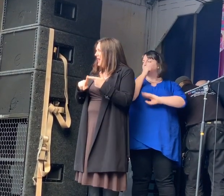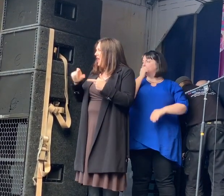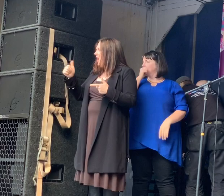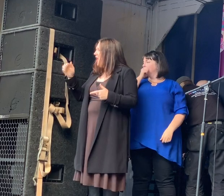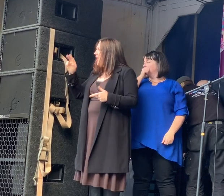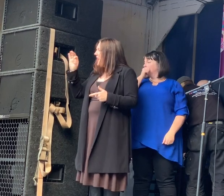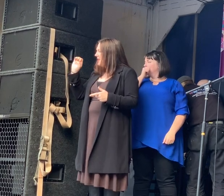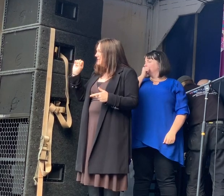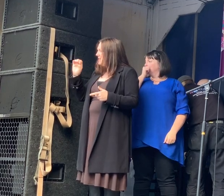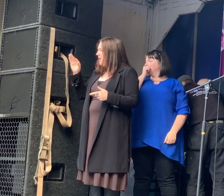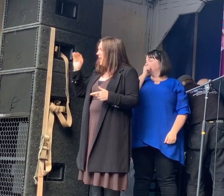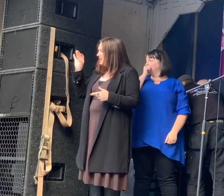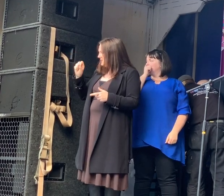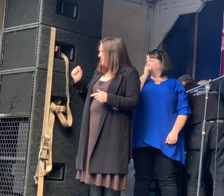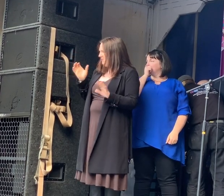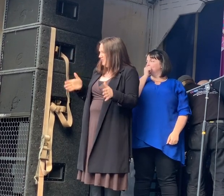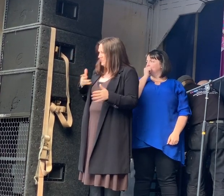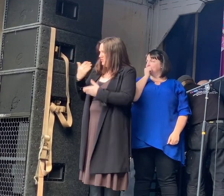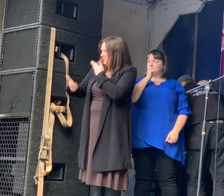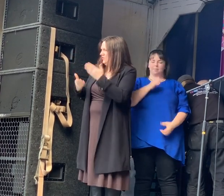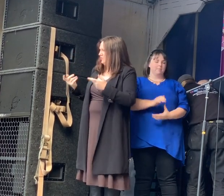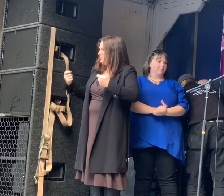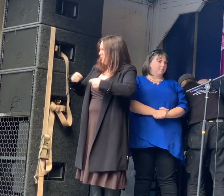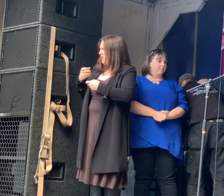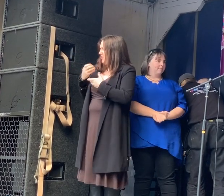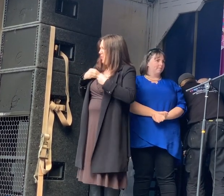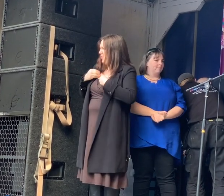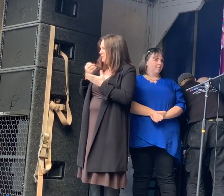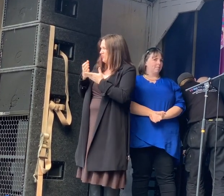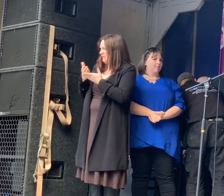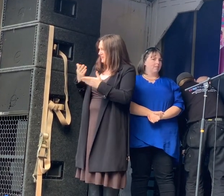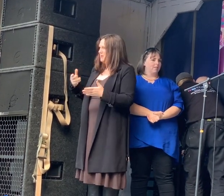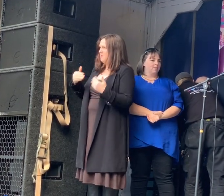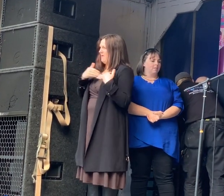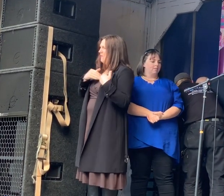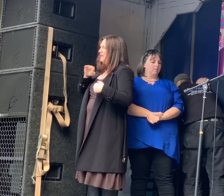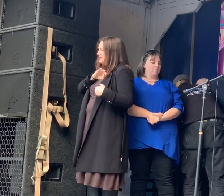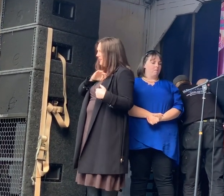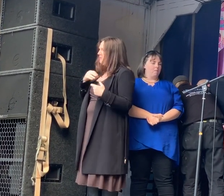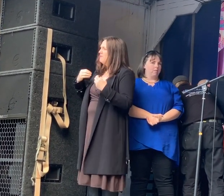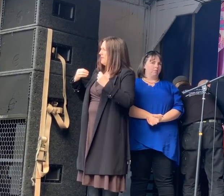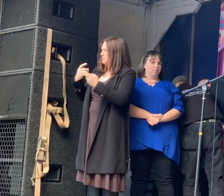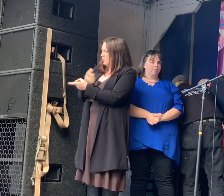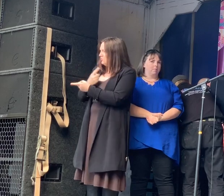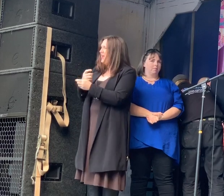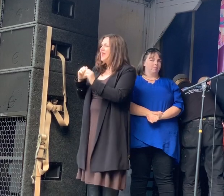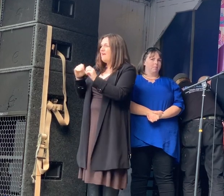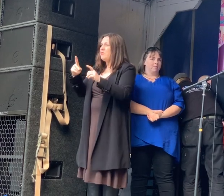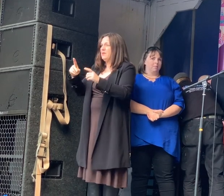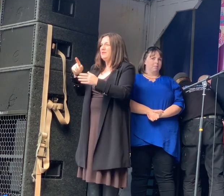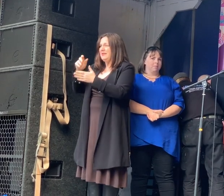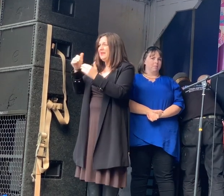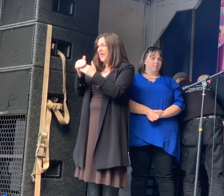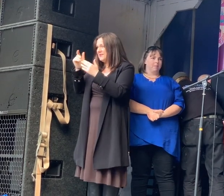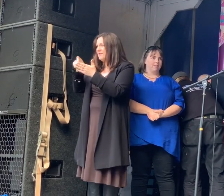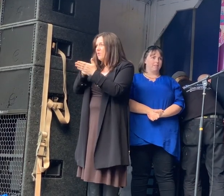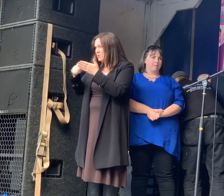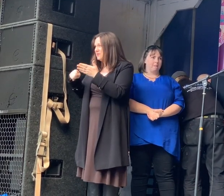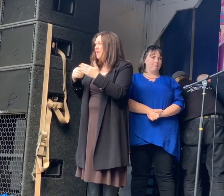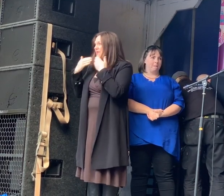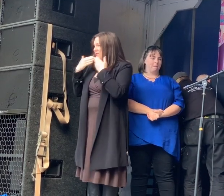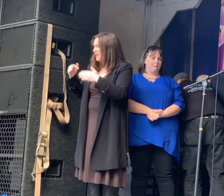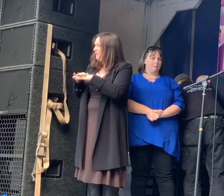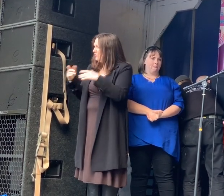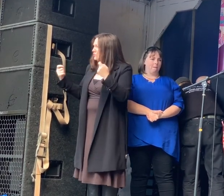who shared their stories. And on behalf of myself, my daughter and everyone who voted yes, we thank you for sharing your stories.